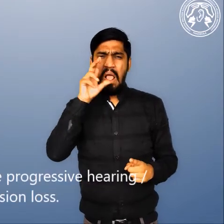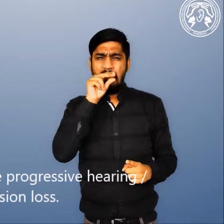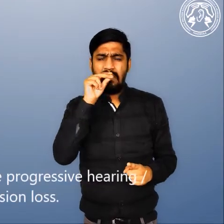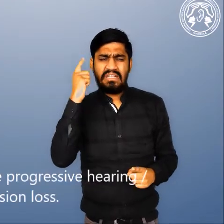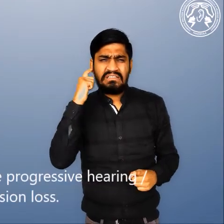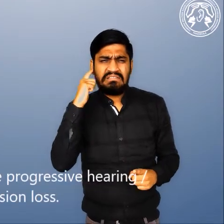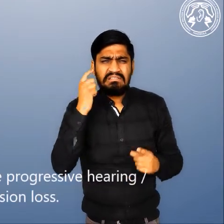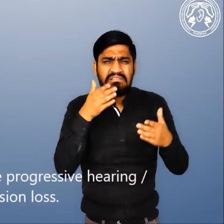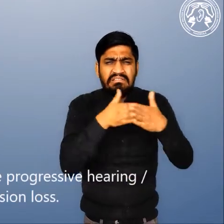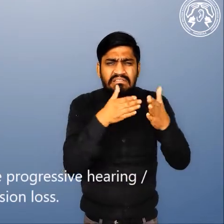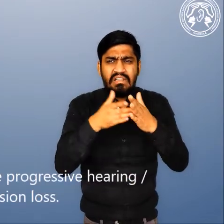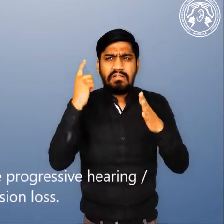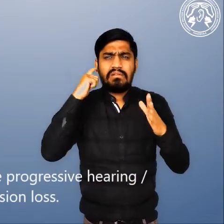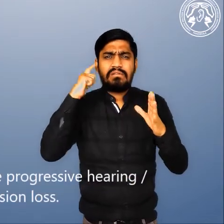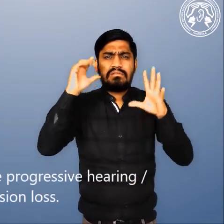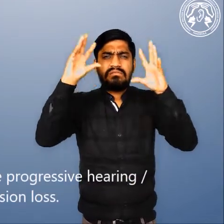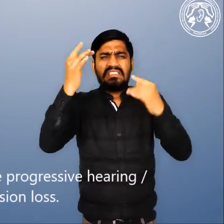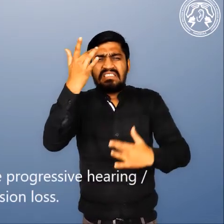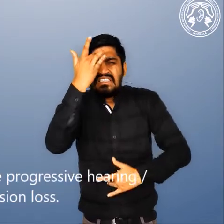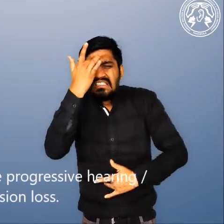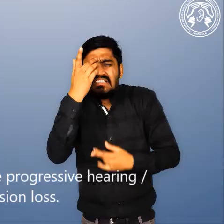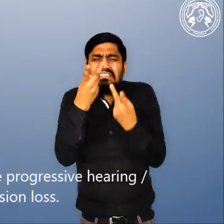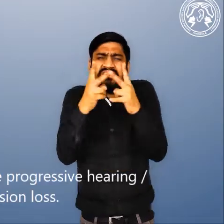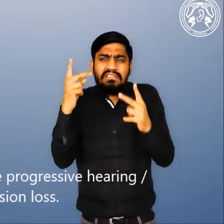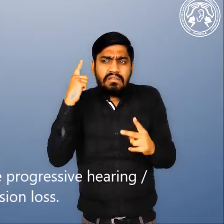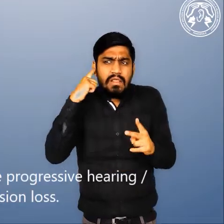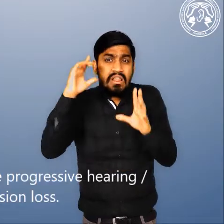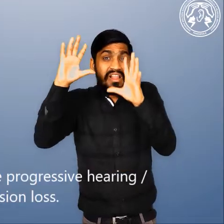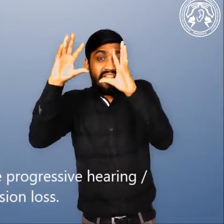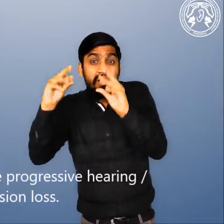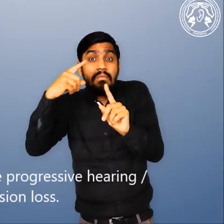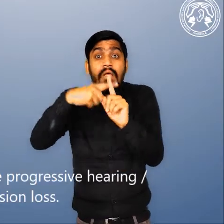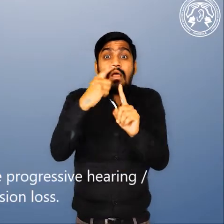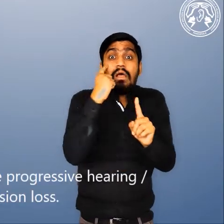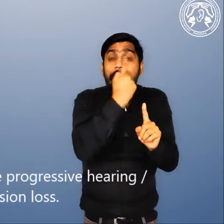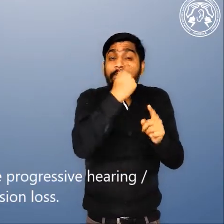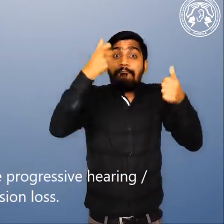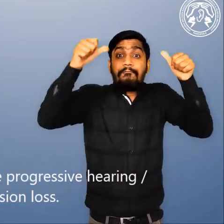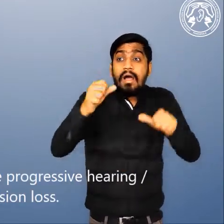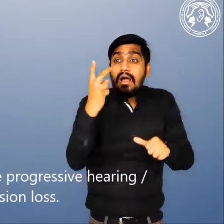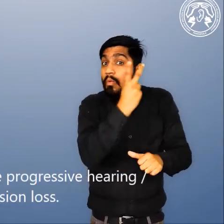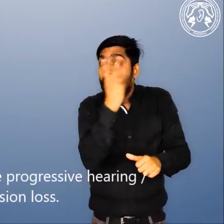There might be progressive hearing or vision loss.